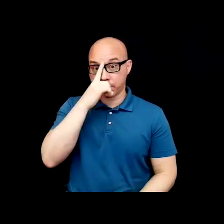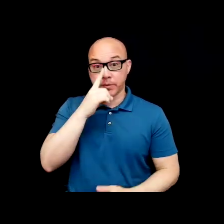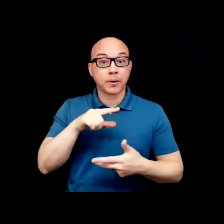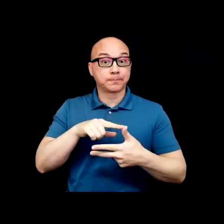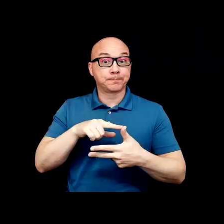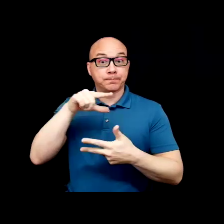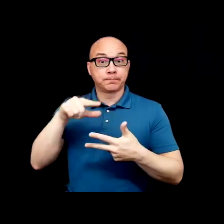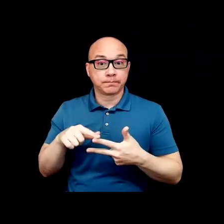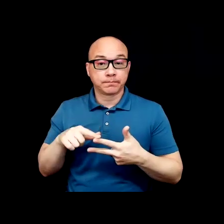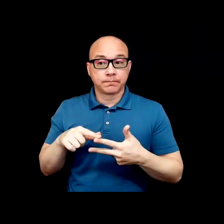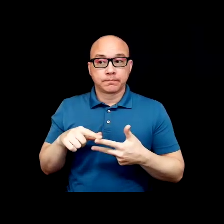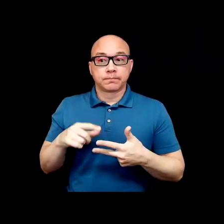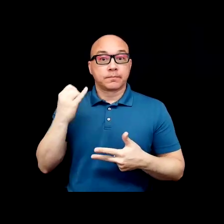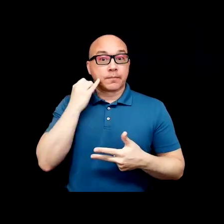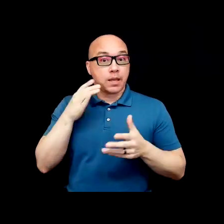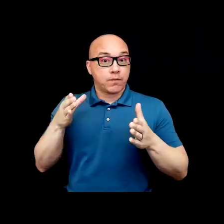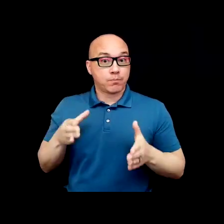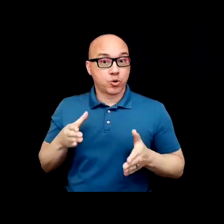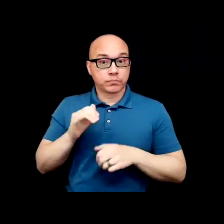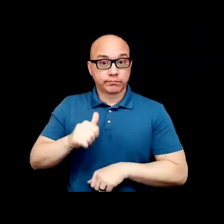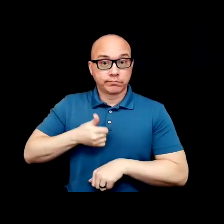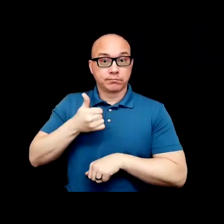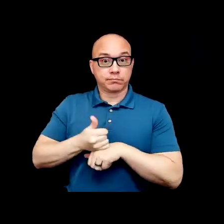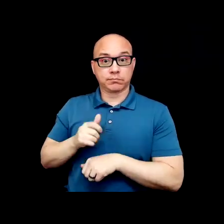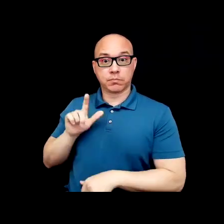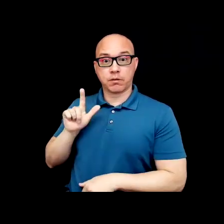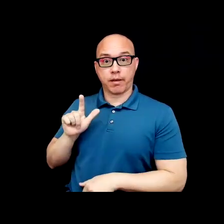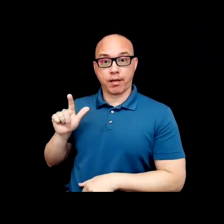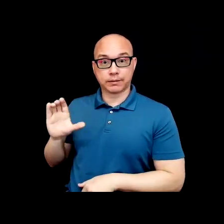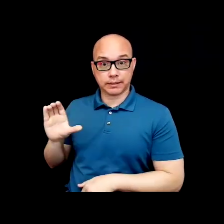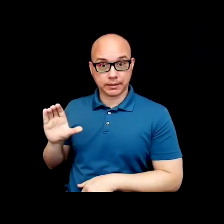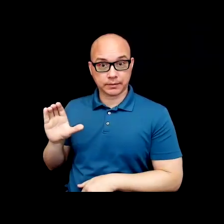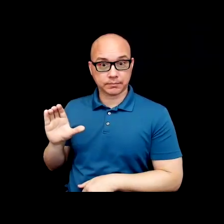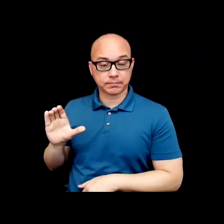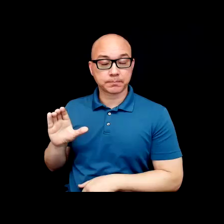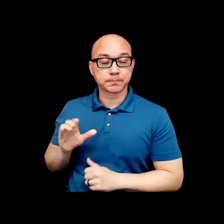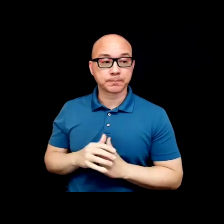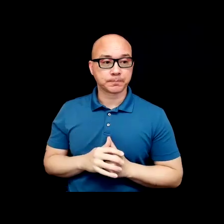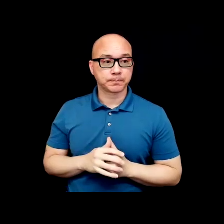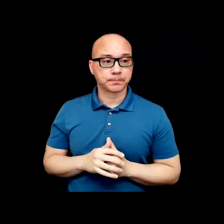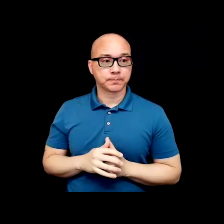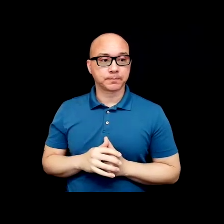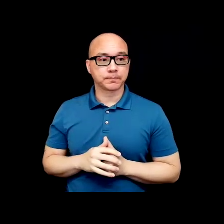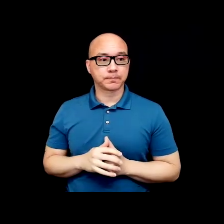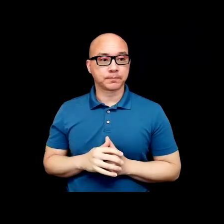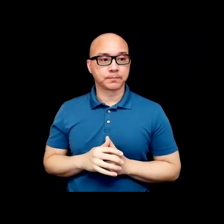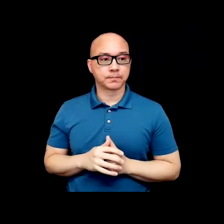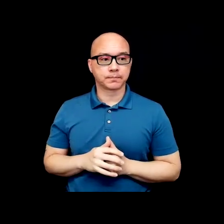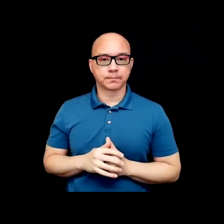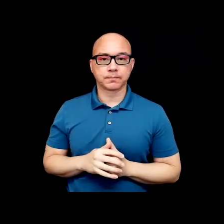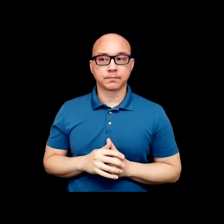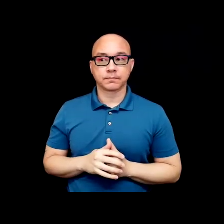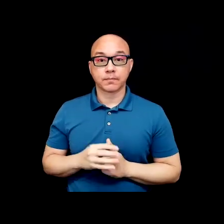business structures, if a person sets up a LLC, a limited liability company, and